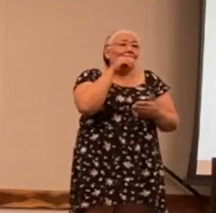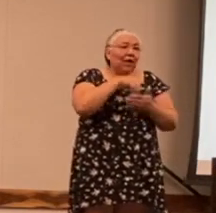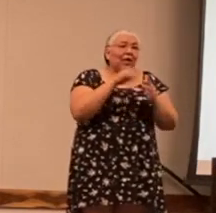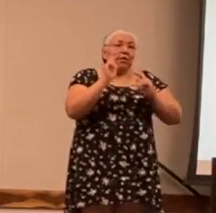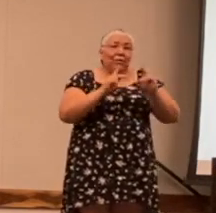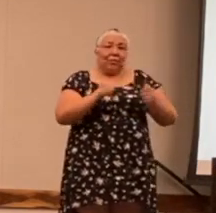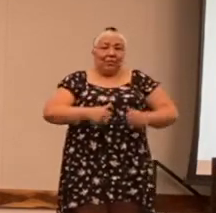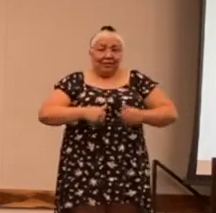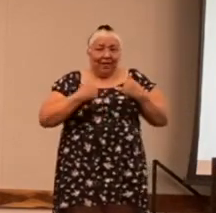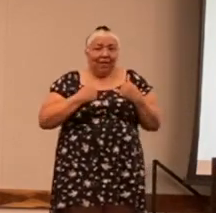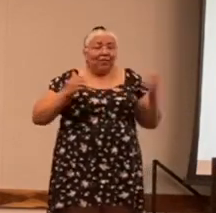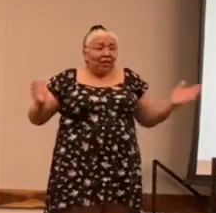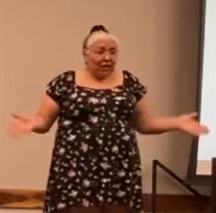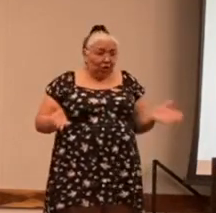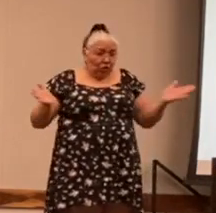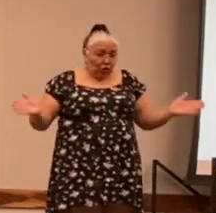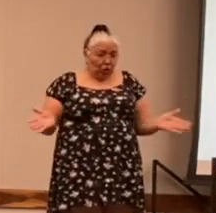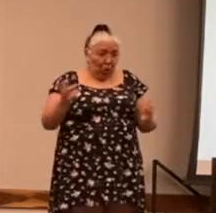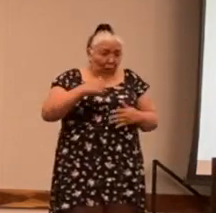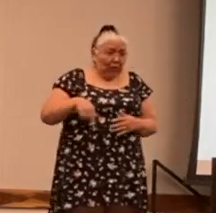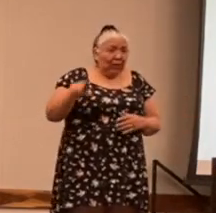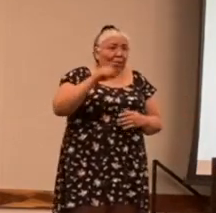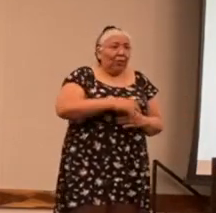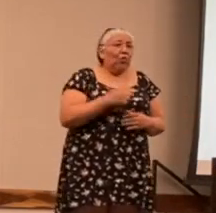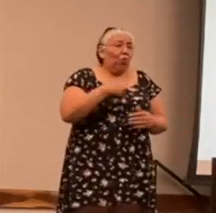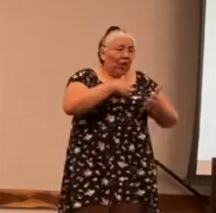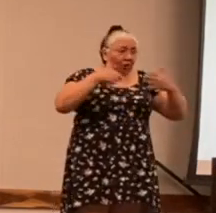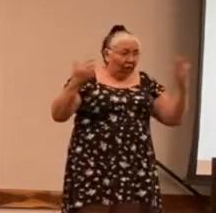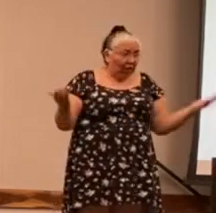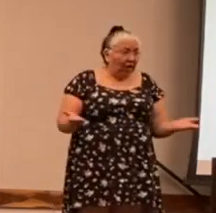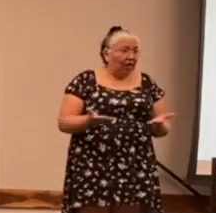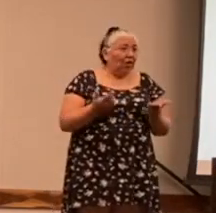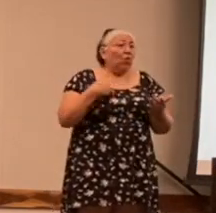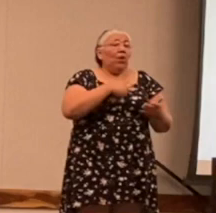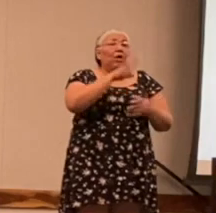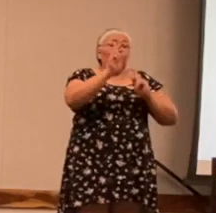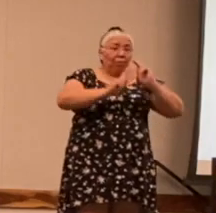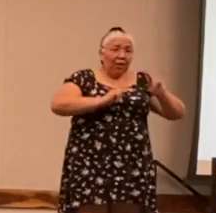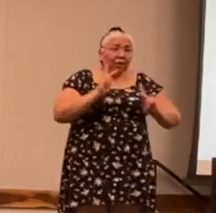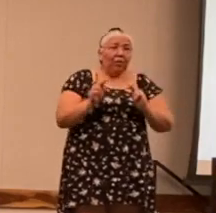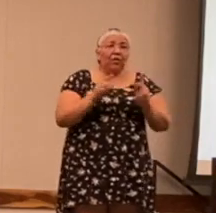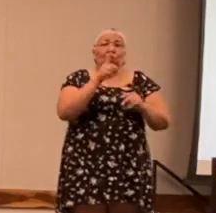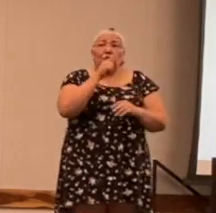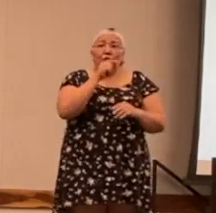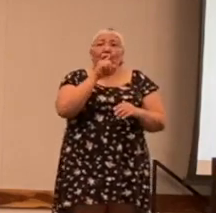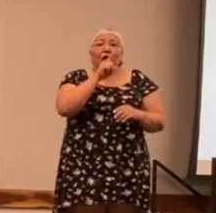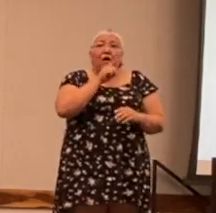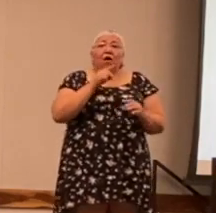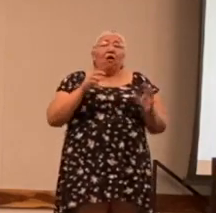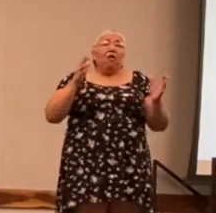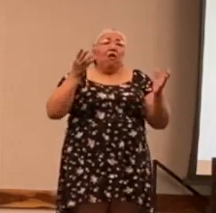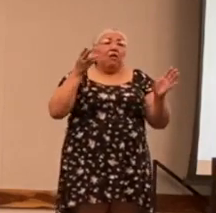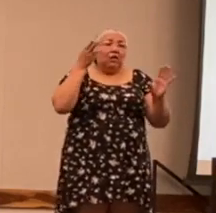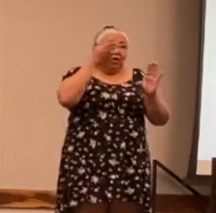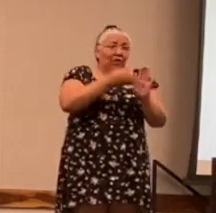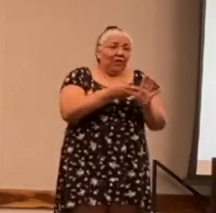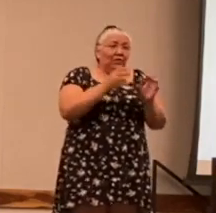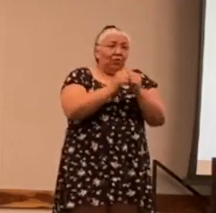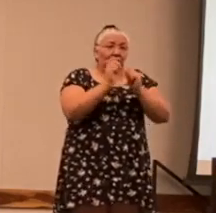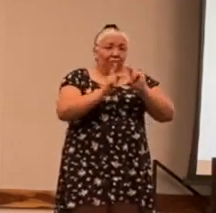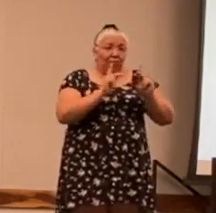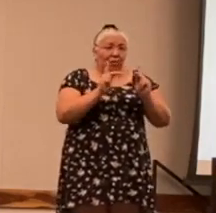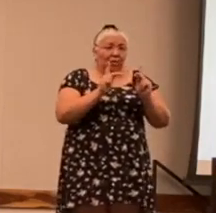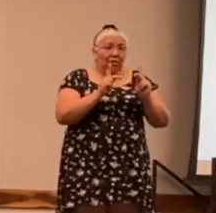people's lives and encourage them, right? Because we're here. We're here. We are people who are investing in people. So